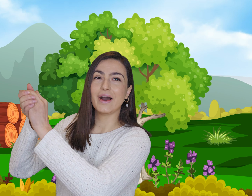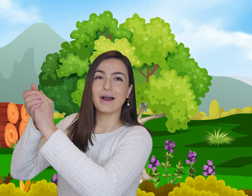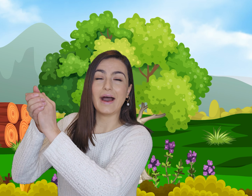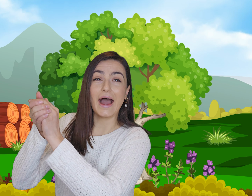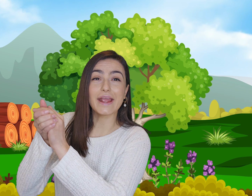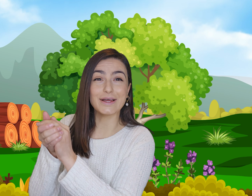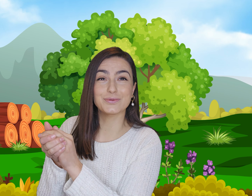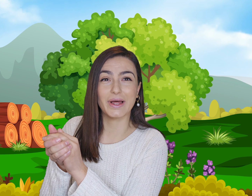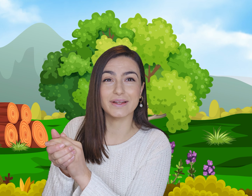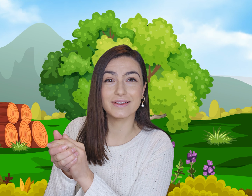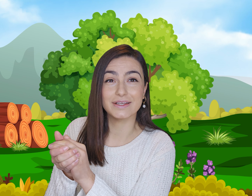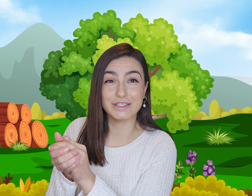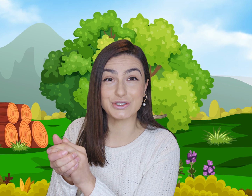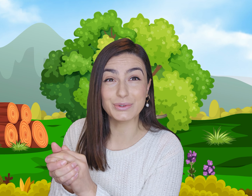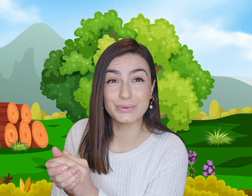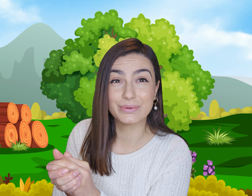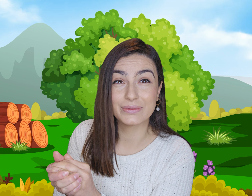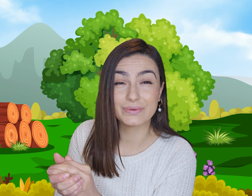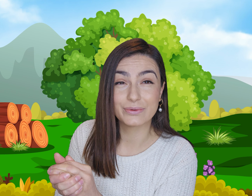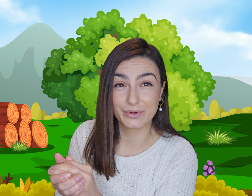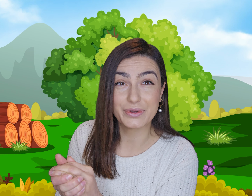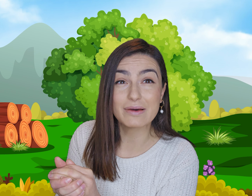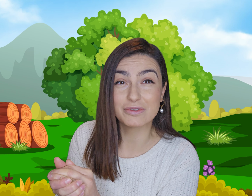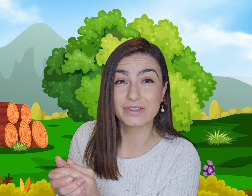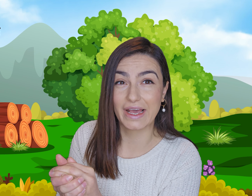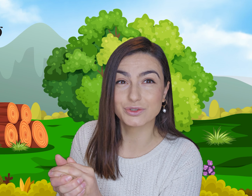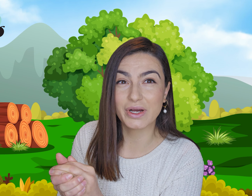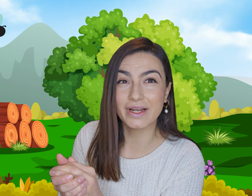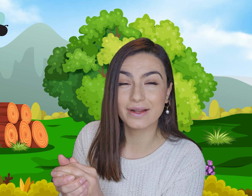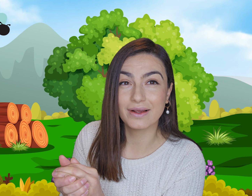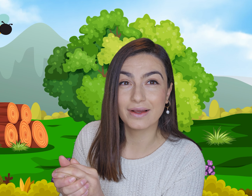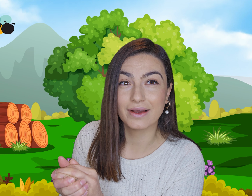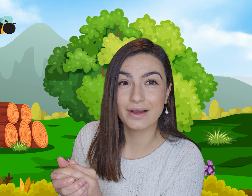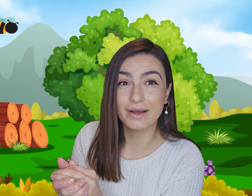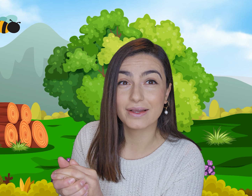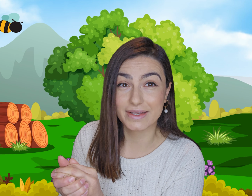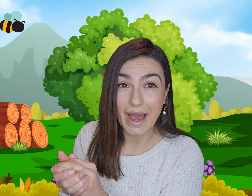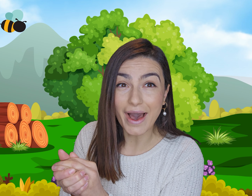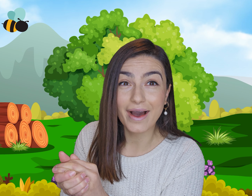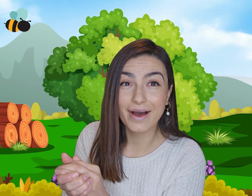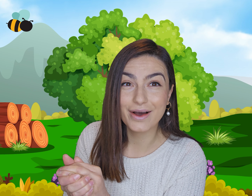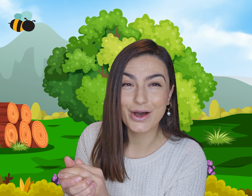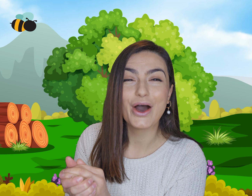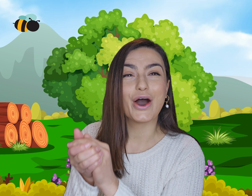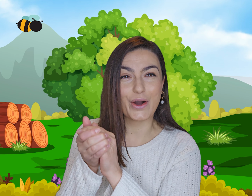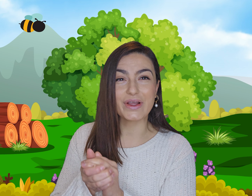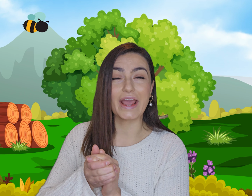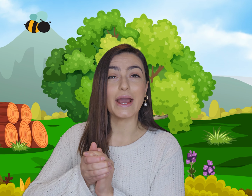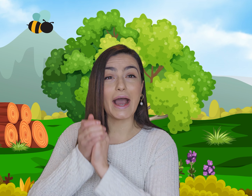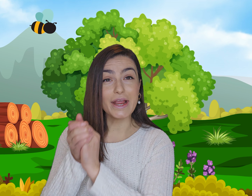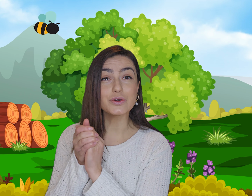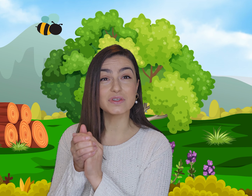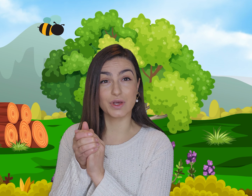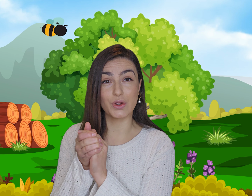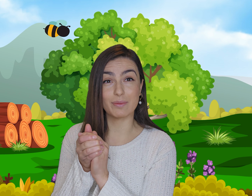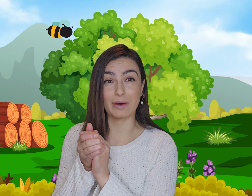i got one did you were you able to catch one yeah okay i know a song about